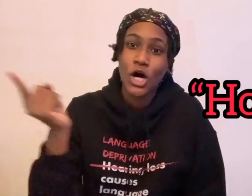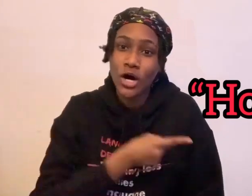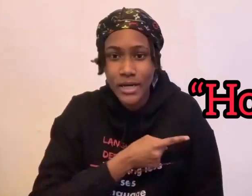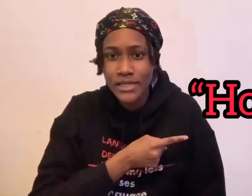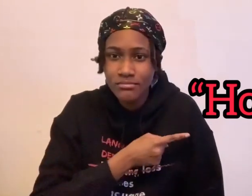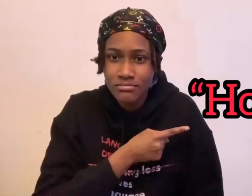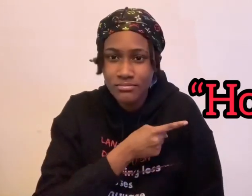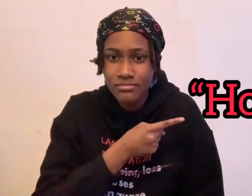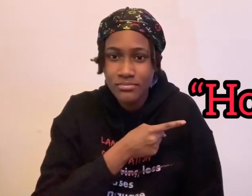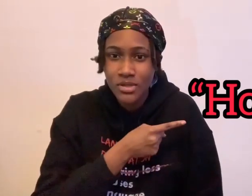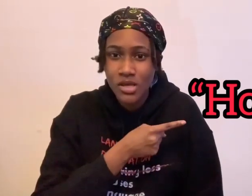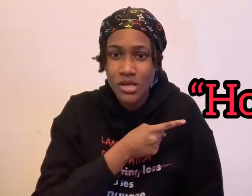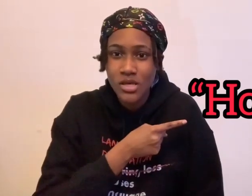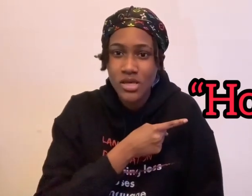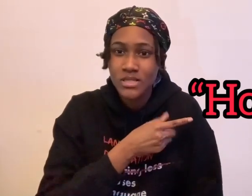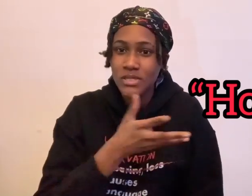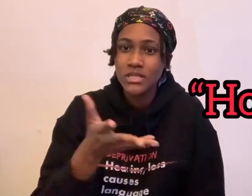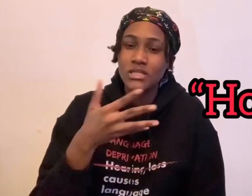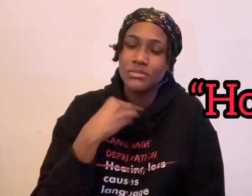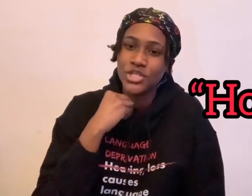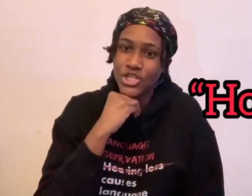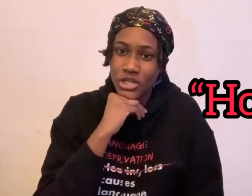harn is basically to be cheated on.